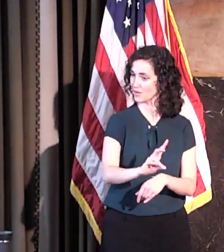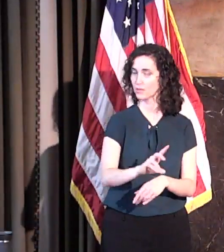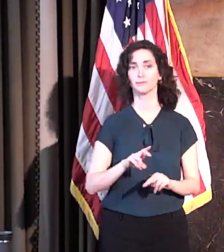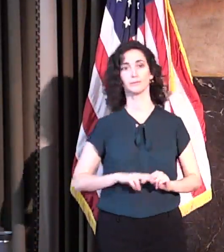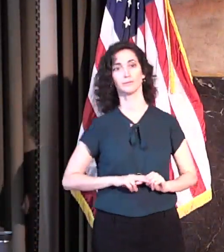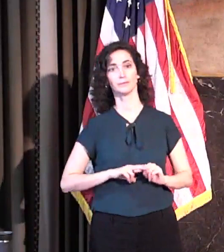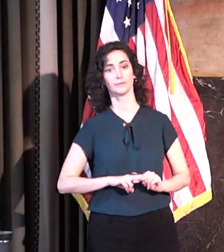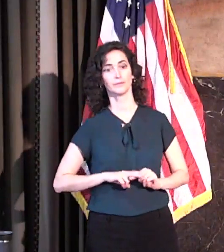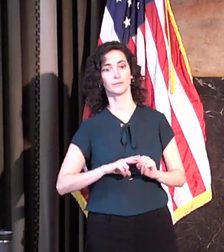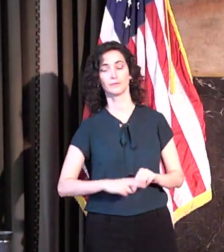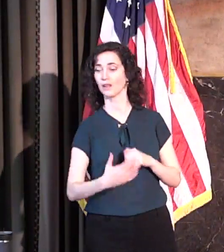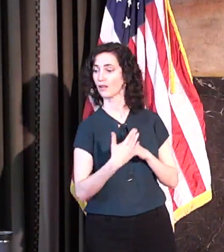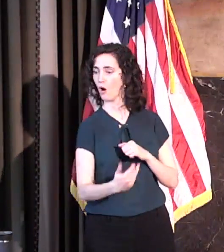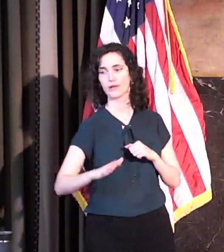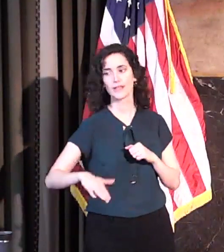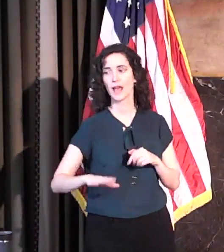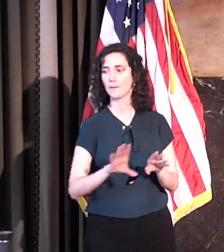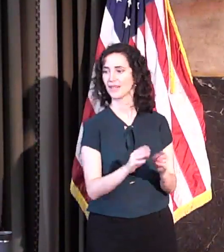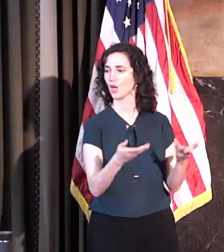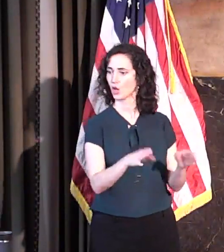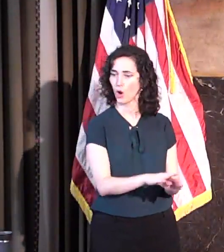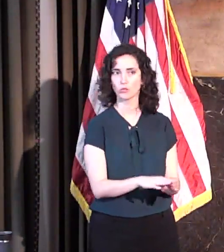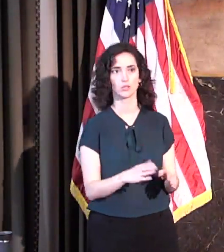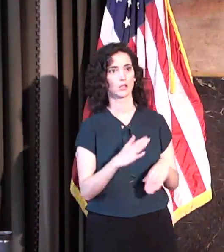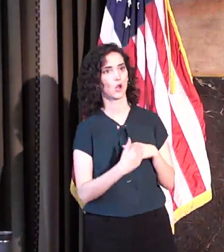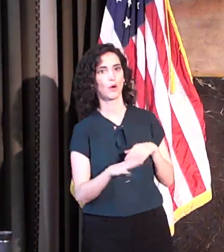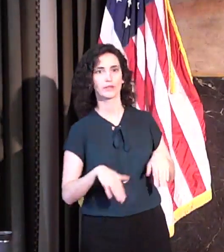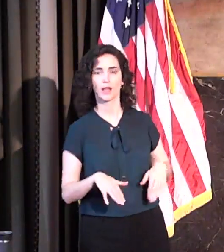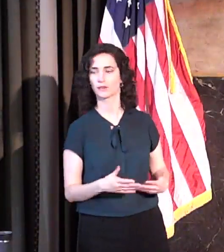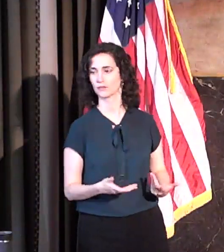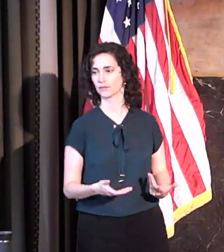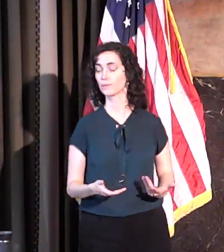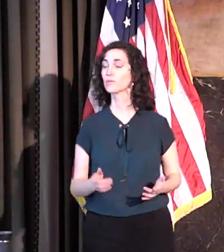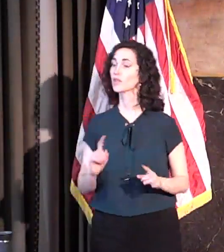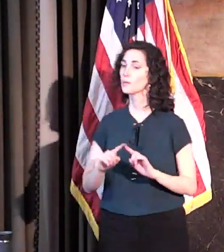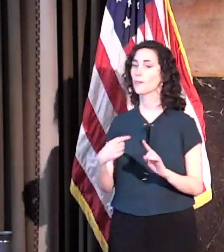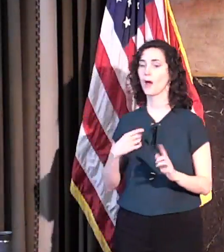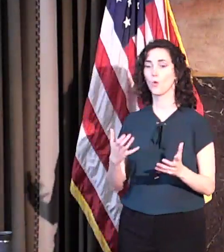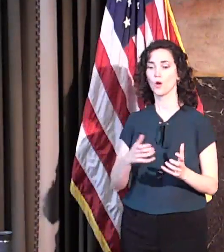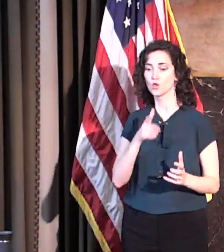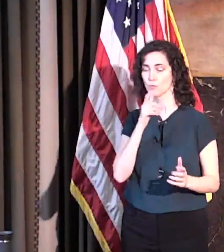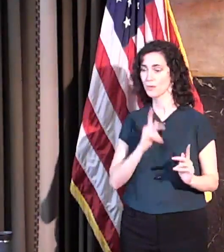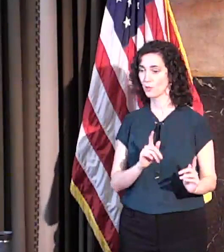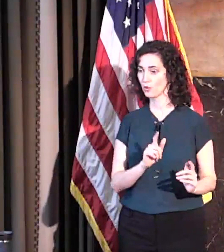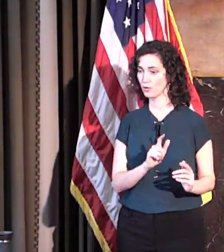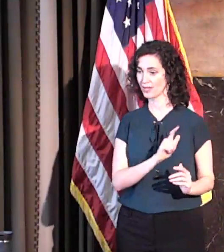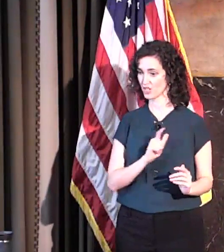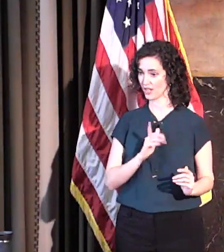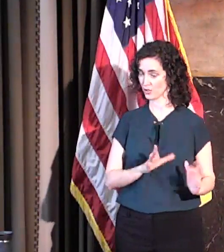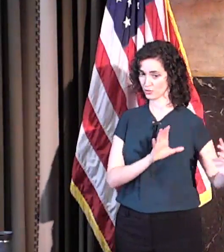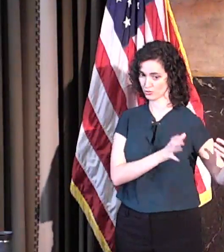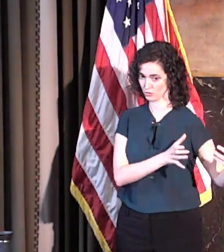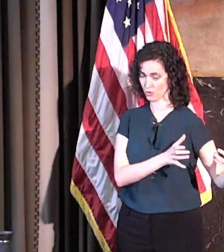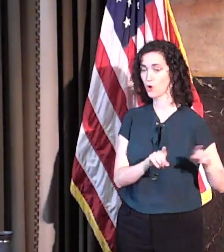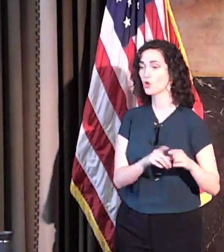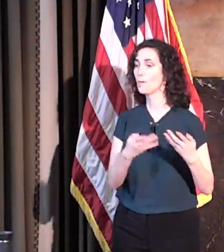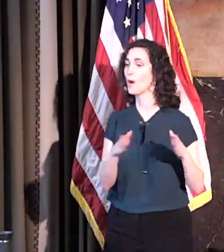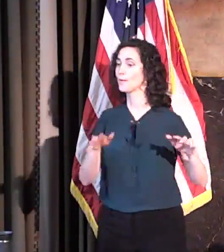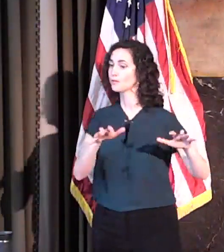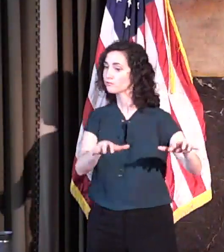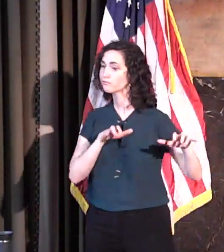before the meeting adjourned. But I want members of the legislature and I want members of the public to have as much